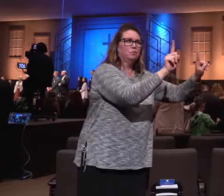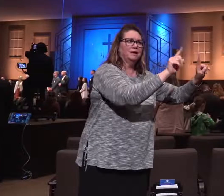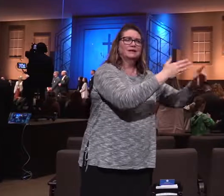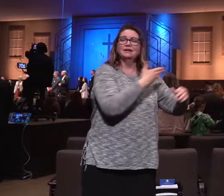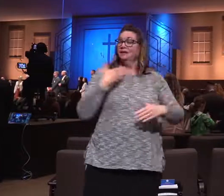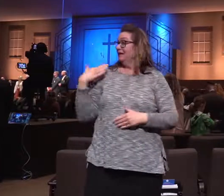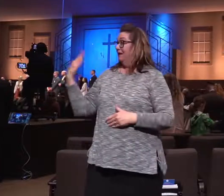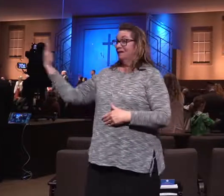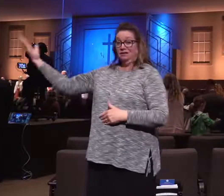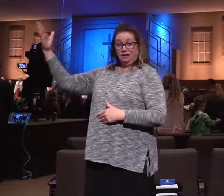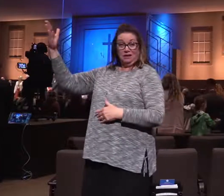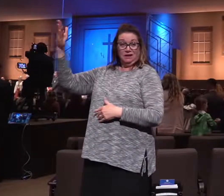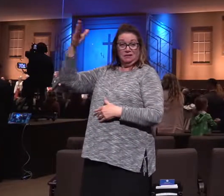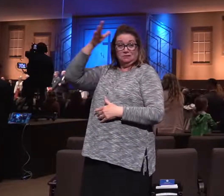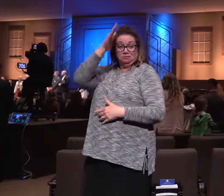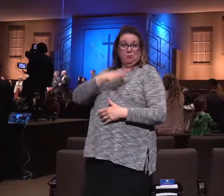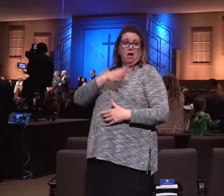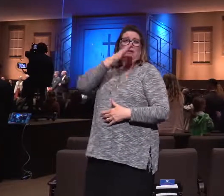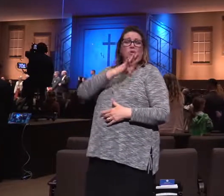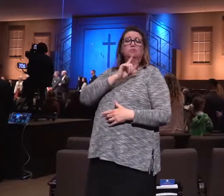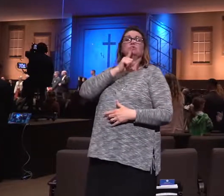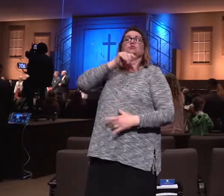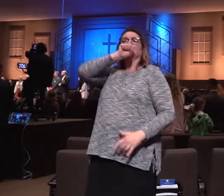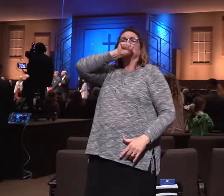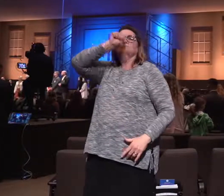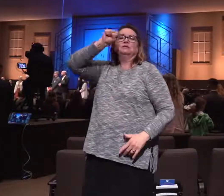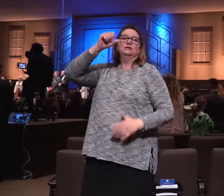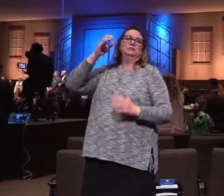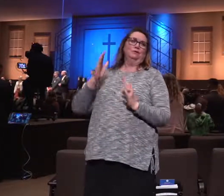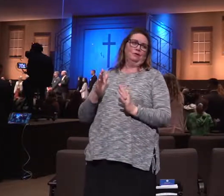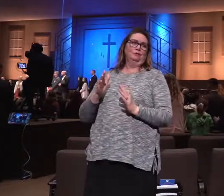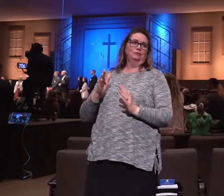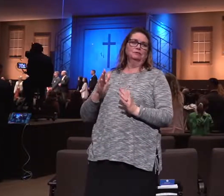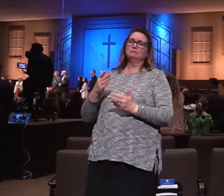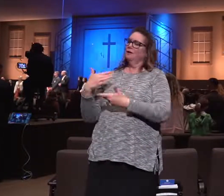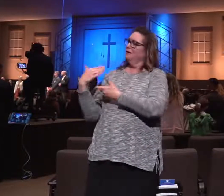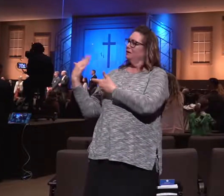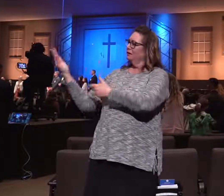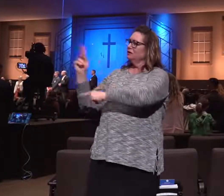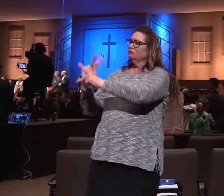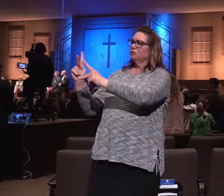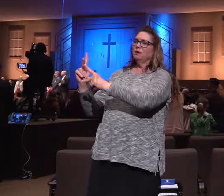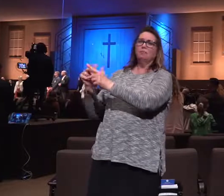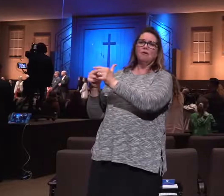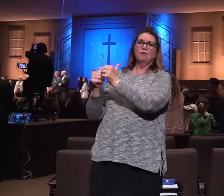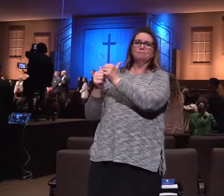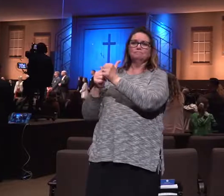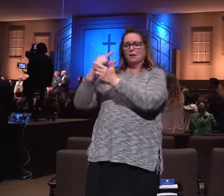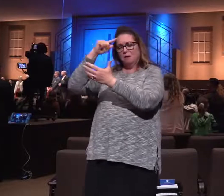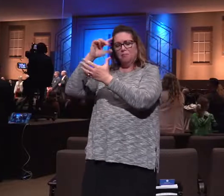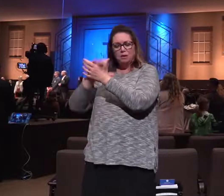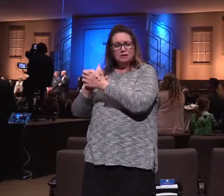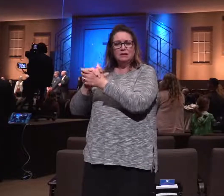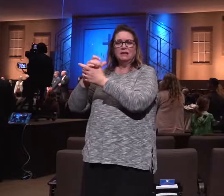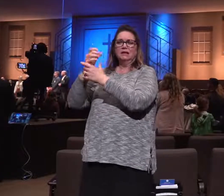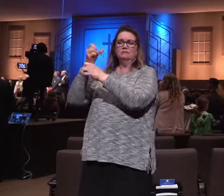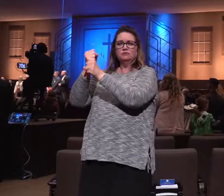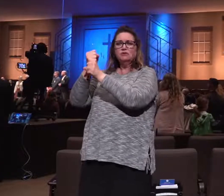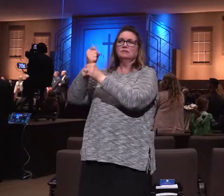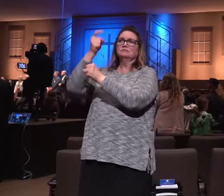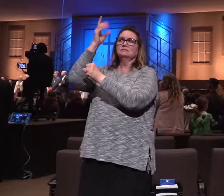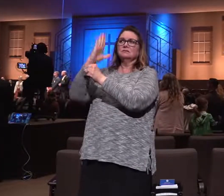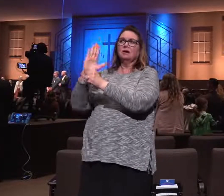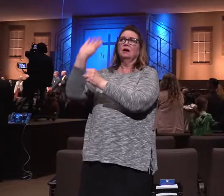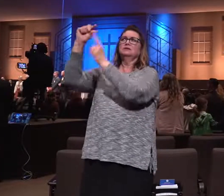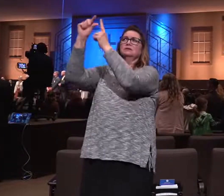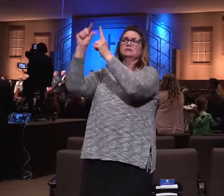to, people who practice Romans 12 and give themselves to Jesus. These are our heroes tonight, and we love